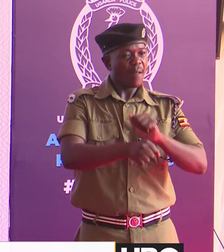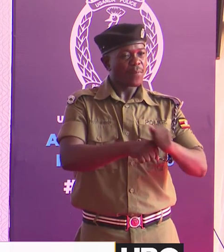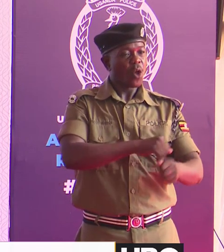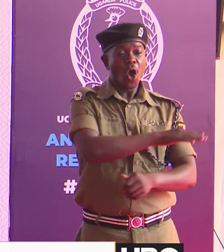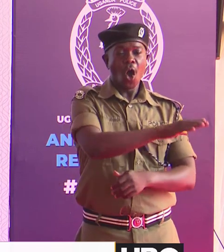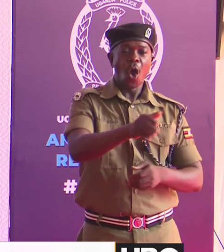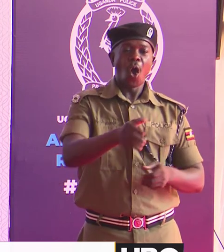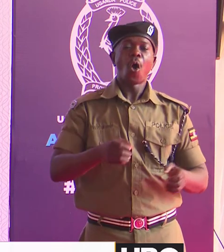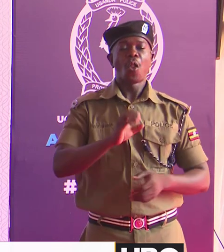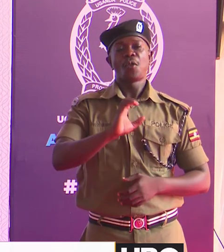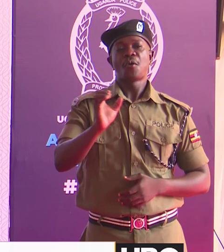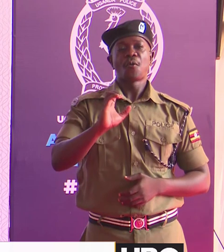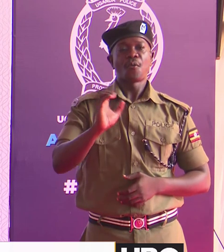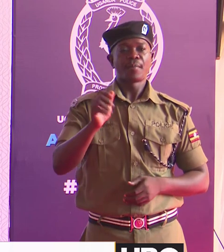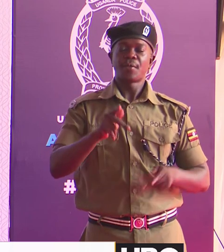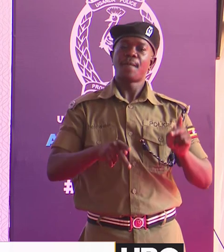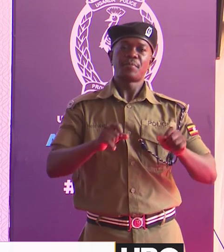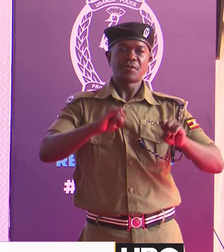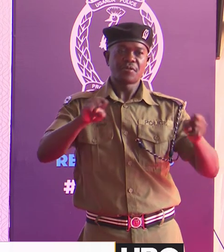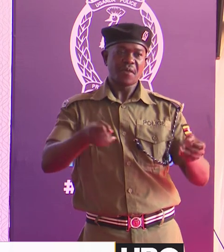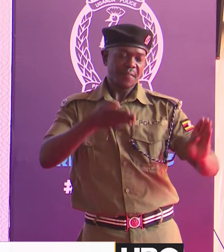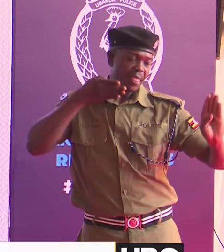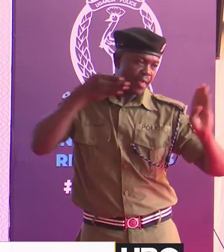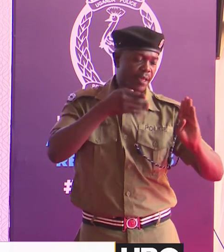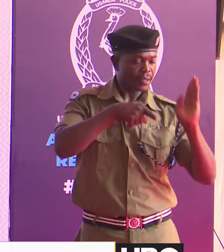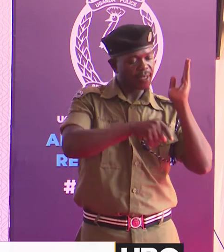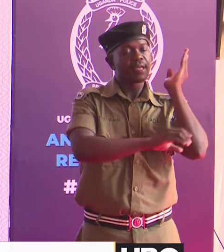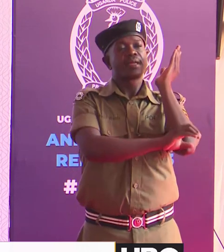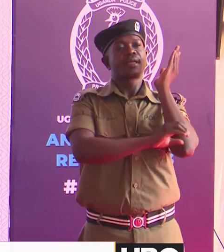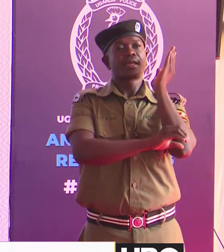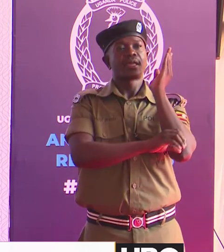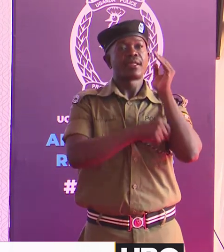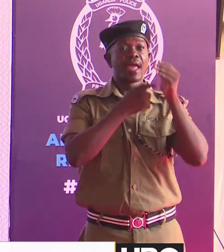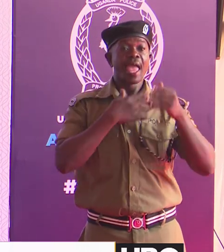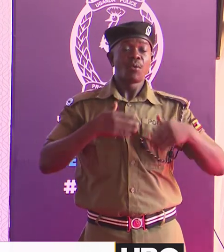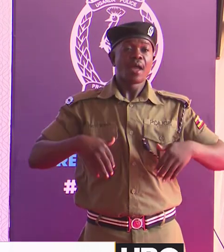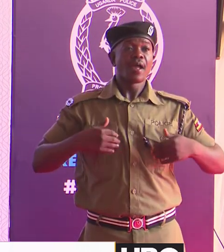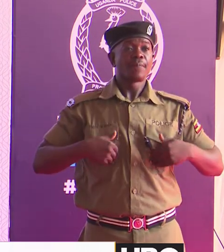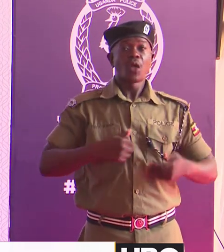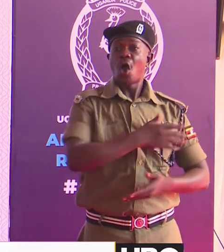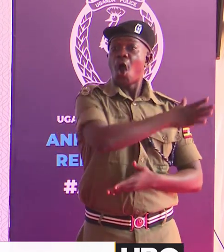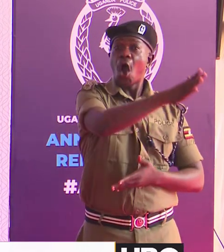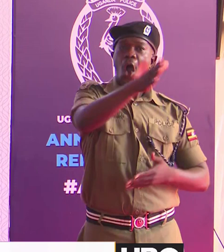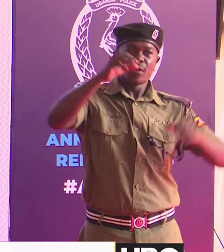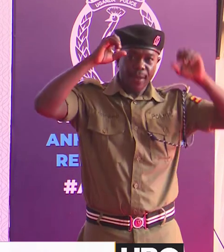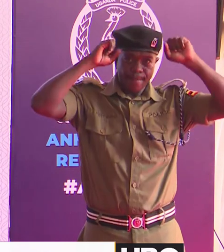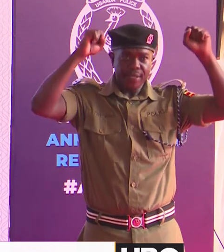elements targeting our country. I therefore express my gratitude to H. the President of